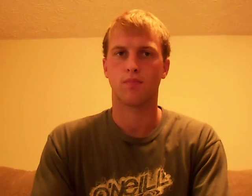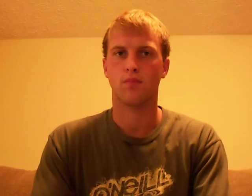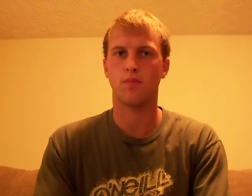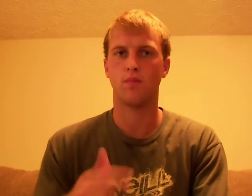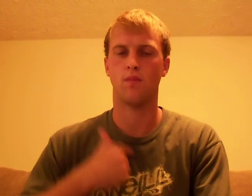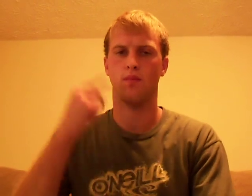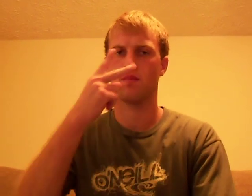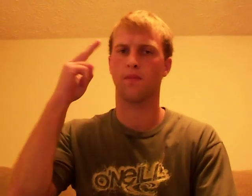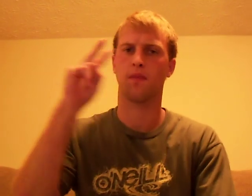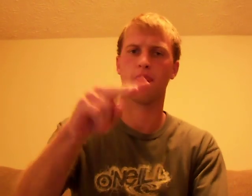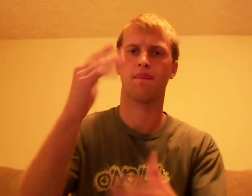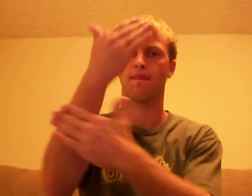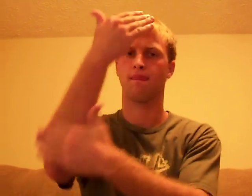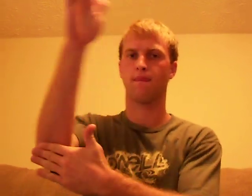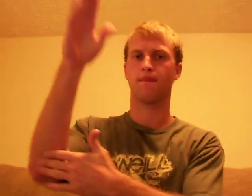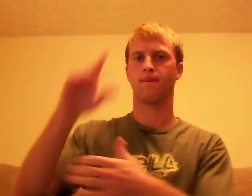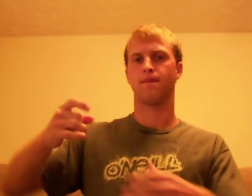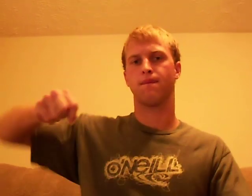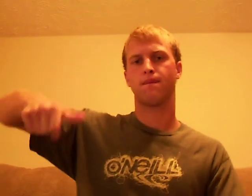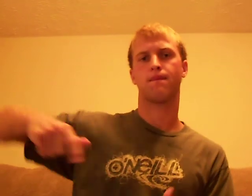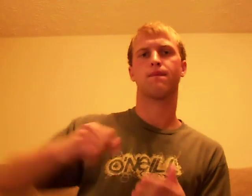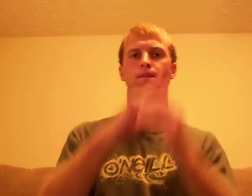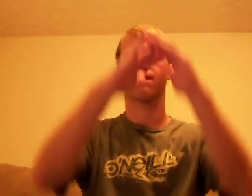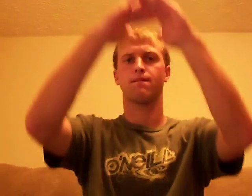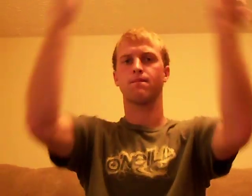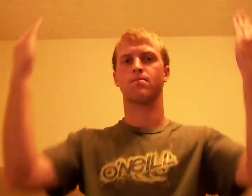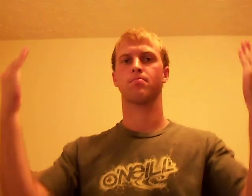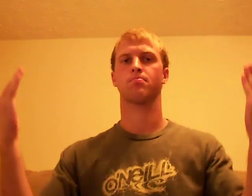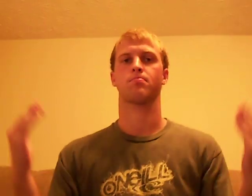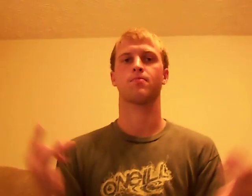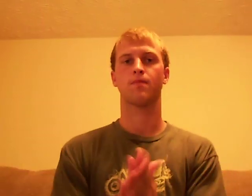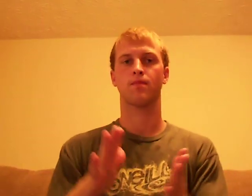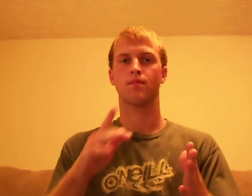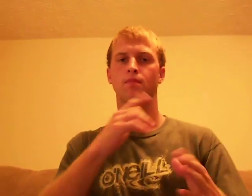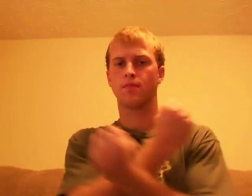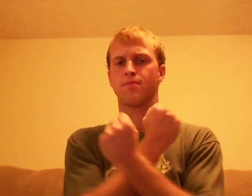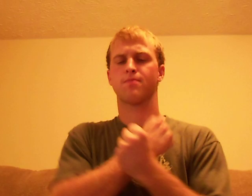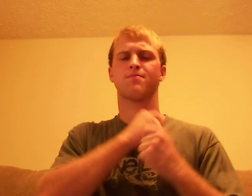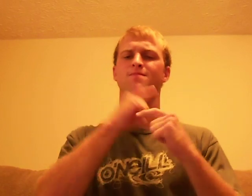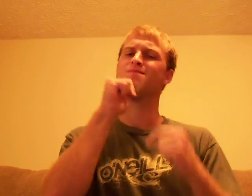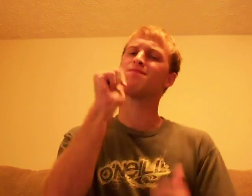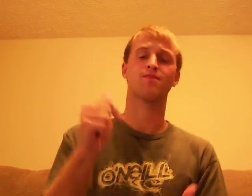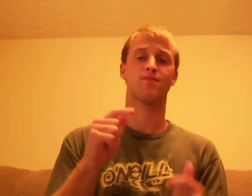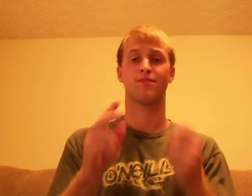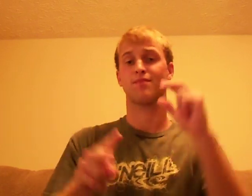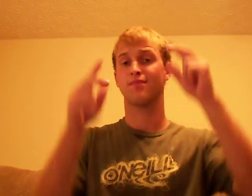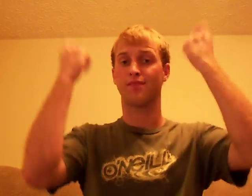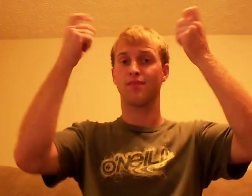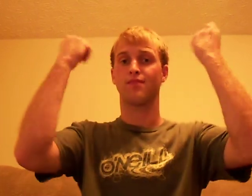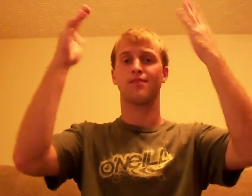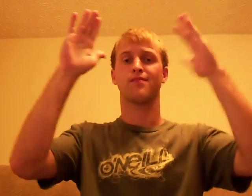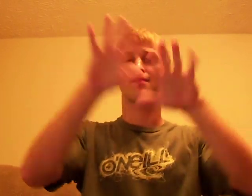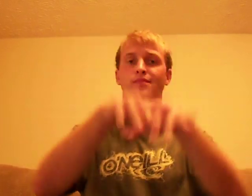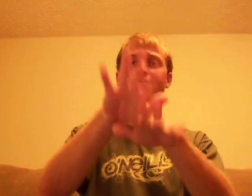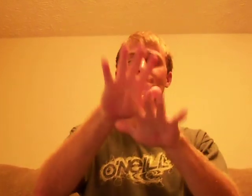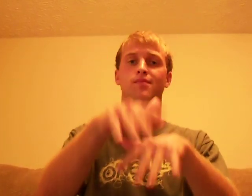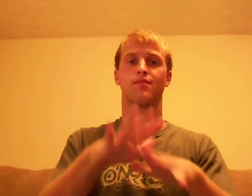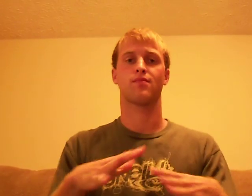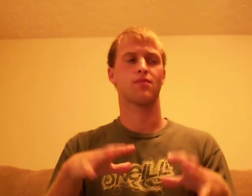you. And I've seen your flag on the marble arch. And love is not a victory march. It's a